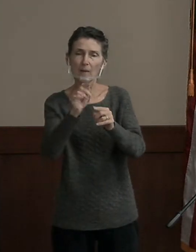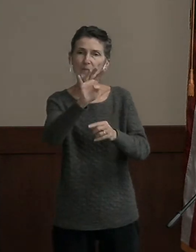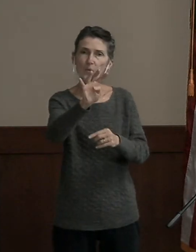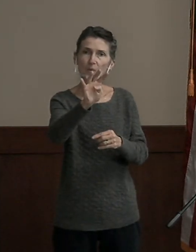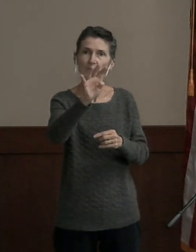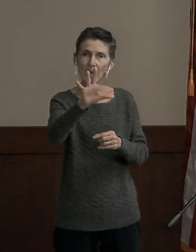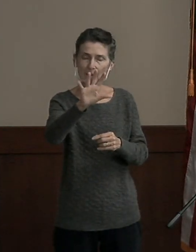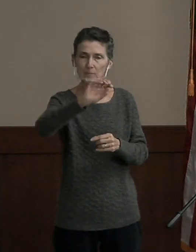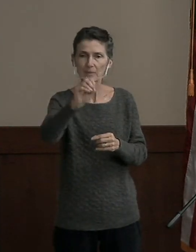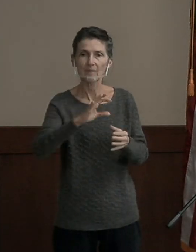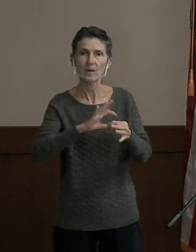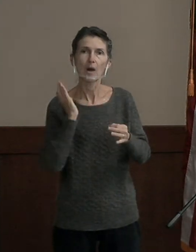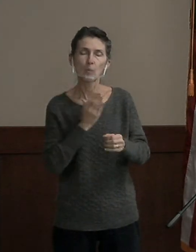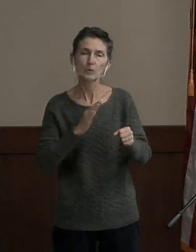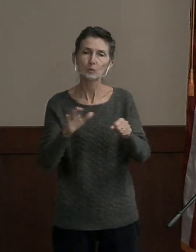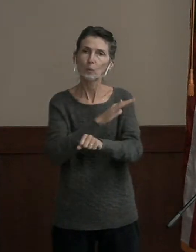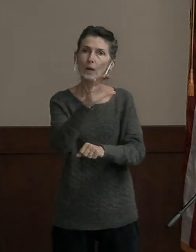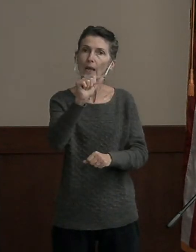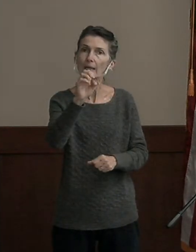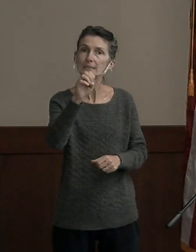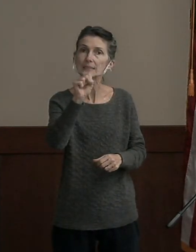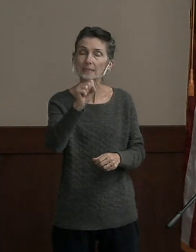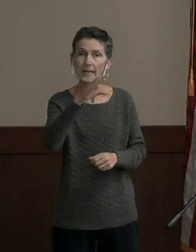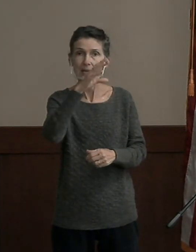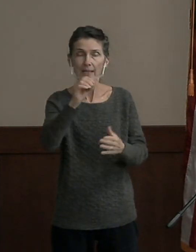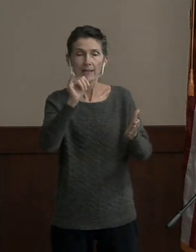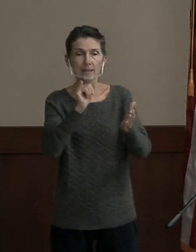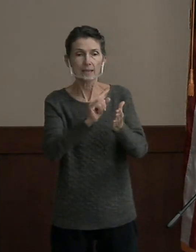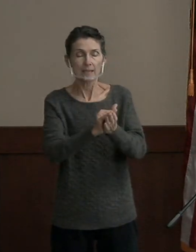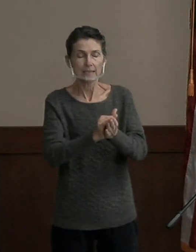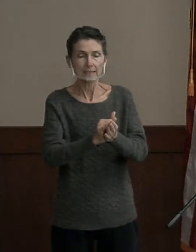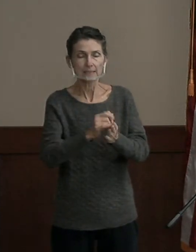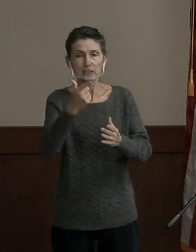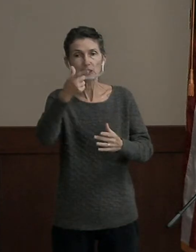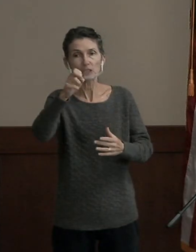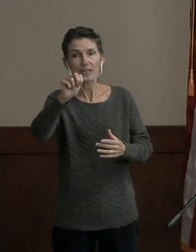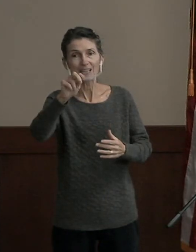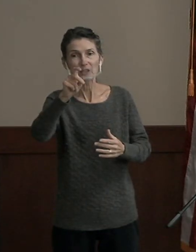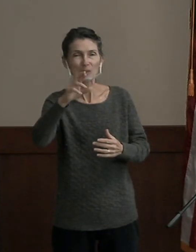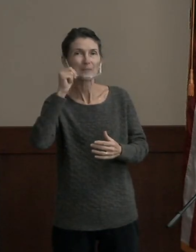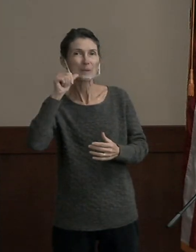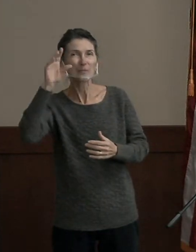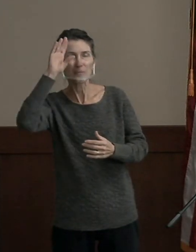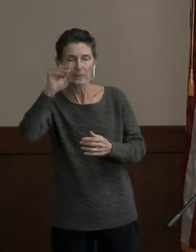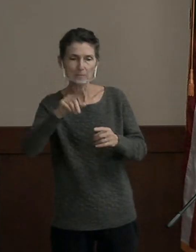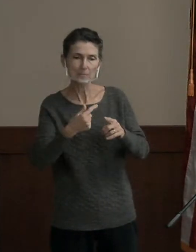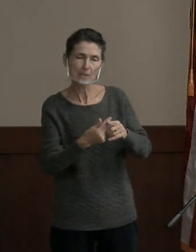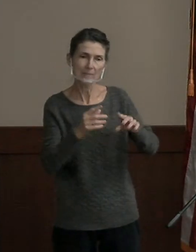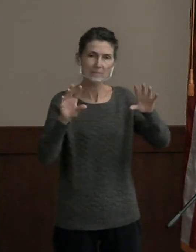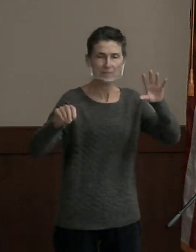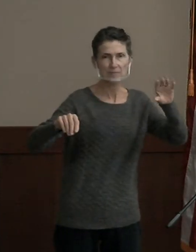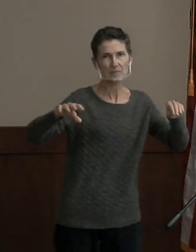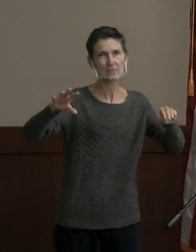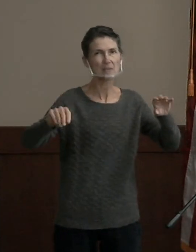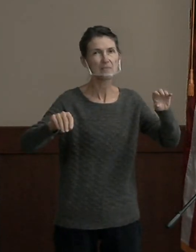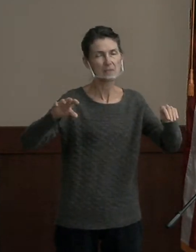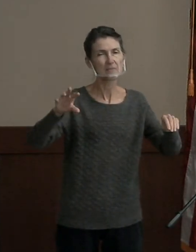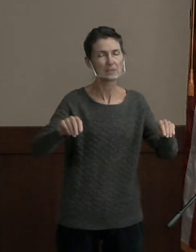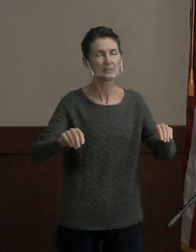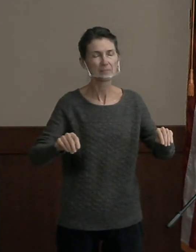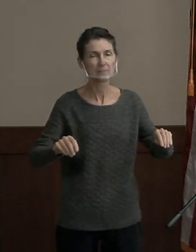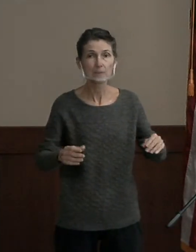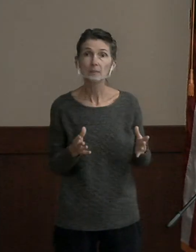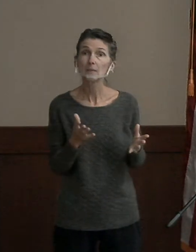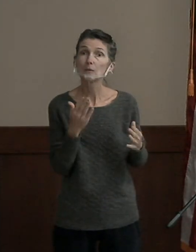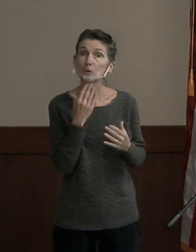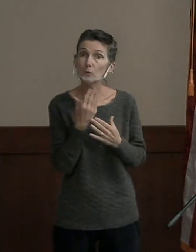of our total cases. And the distribution of gender is about 50-50, evenly split. So